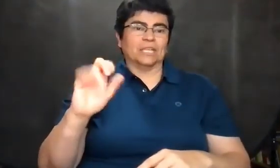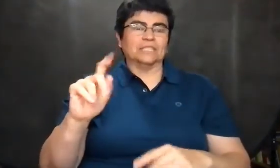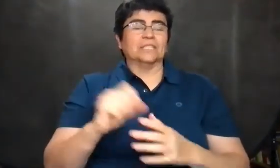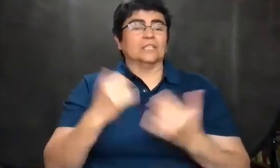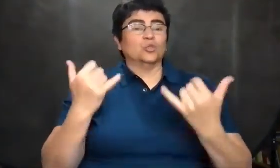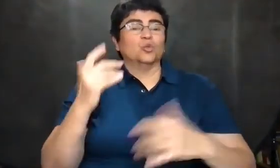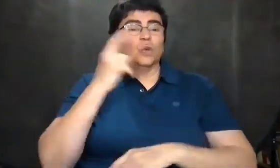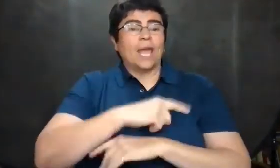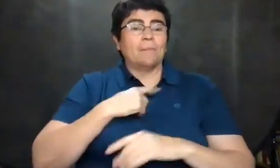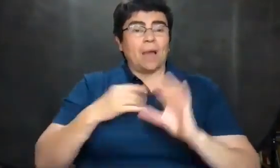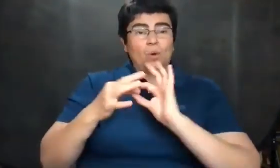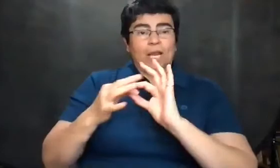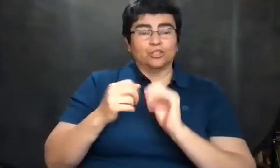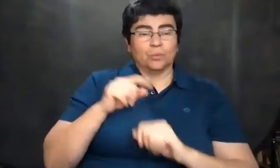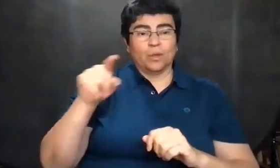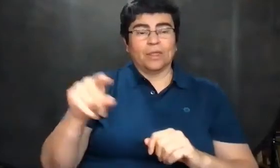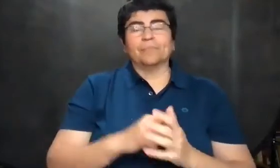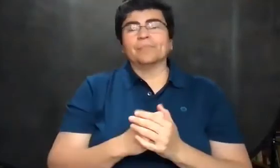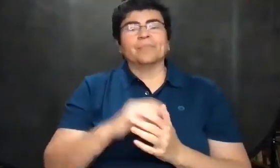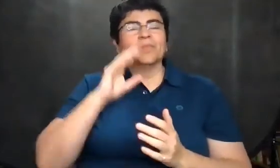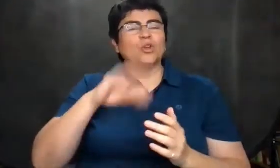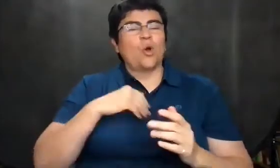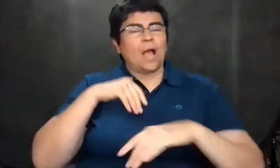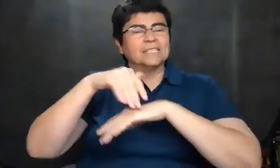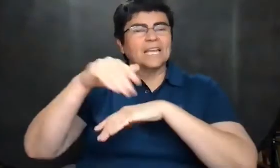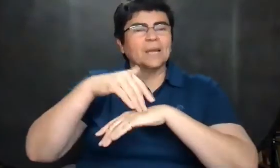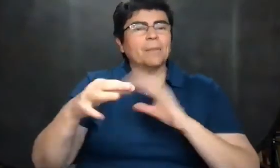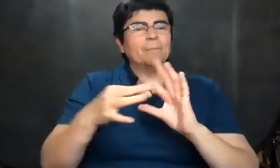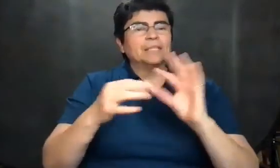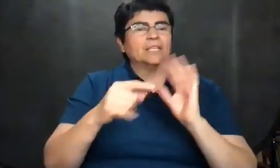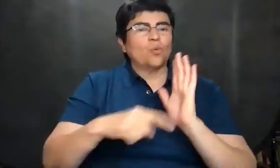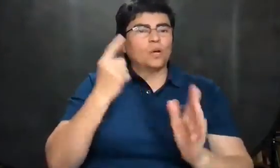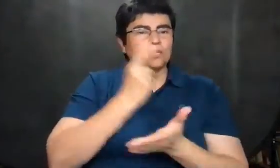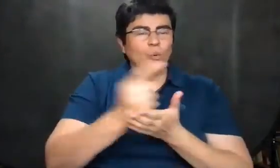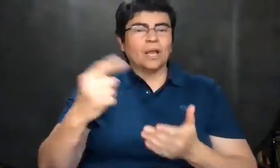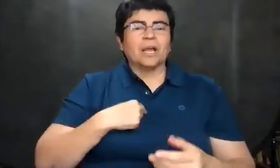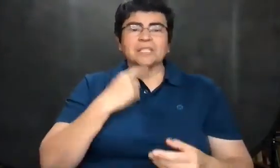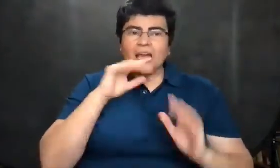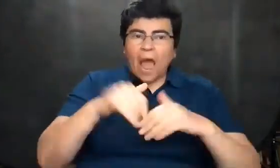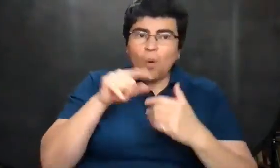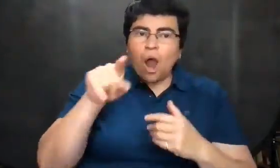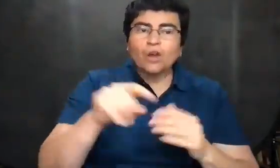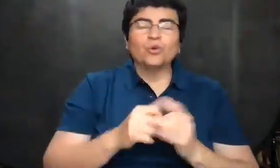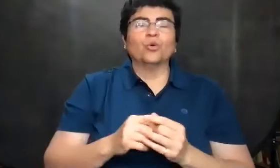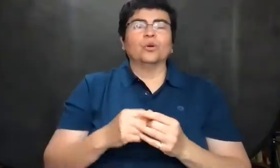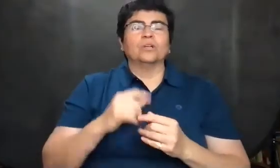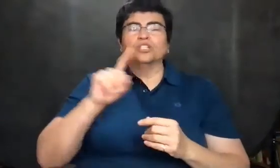is, I send him a message once a week. I send him a message and go, how are you doing? Mom, just wanted to let you know I love